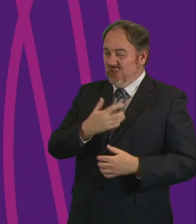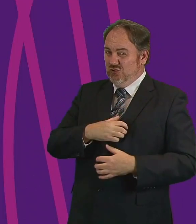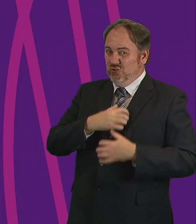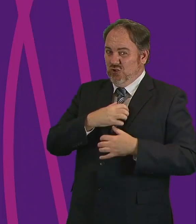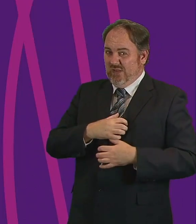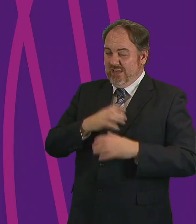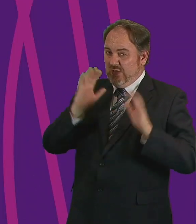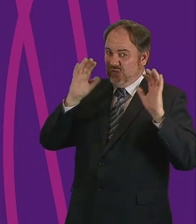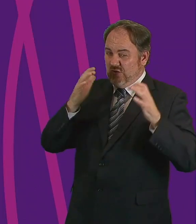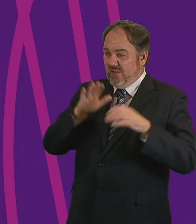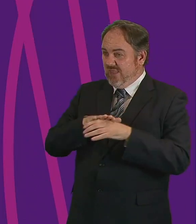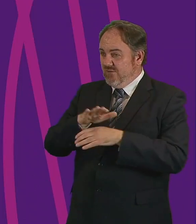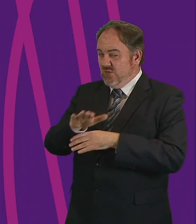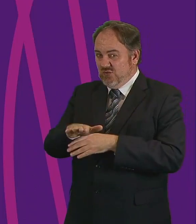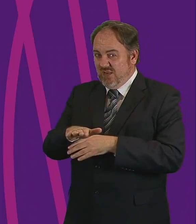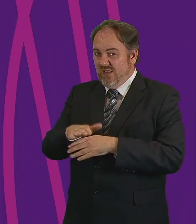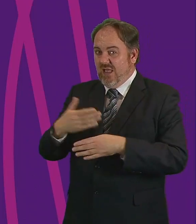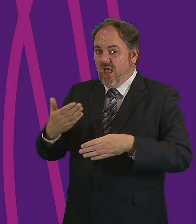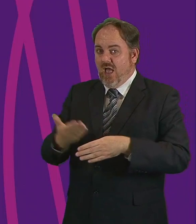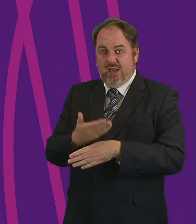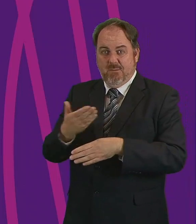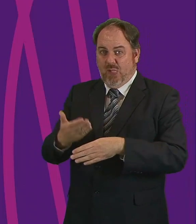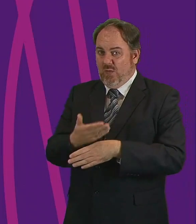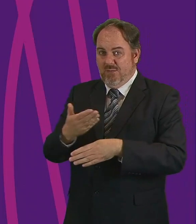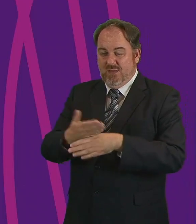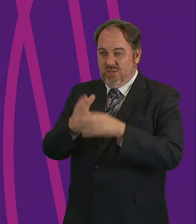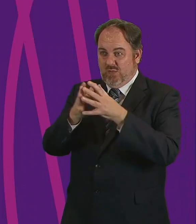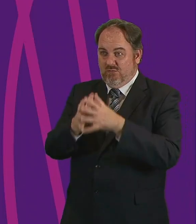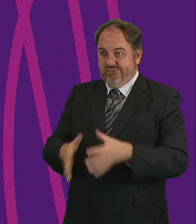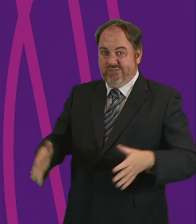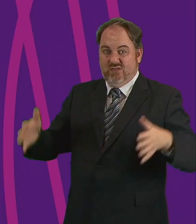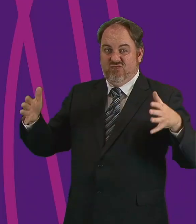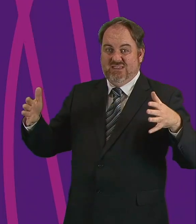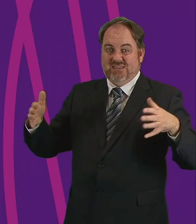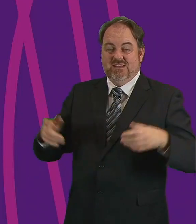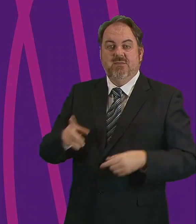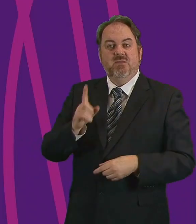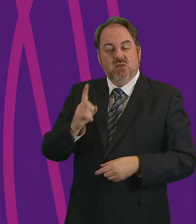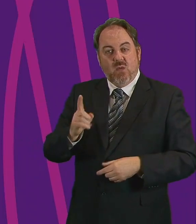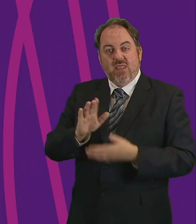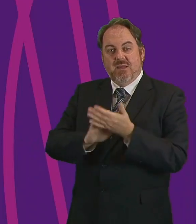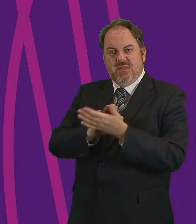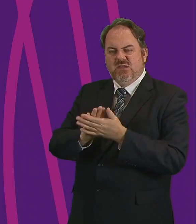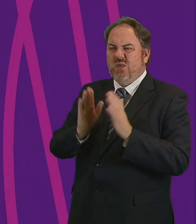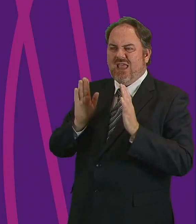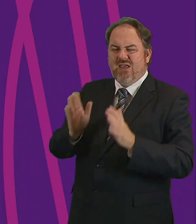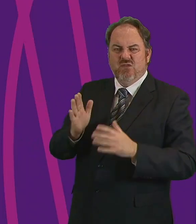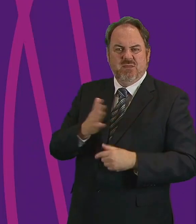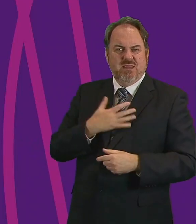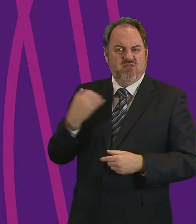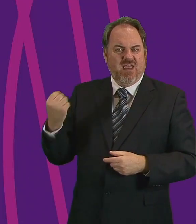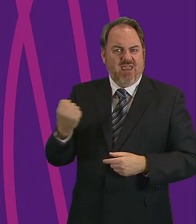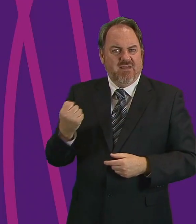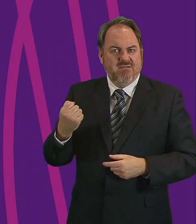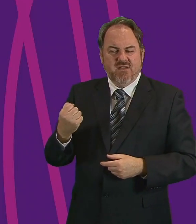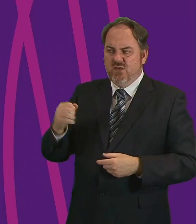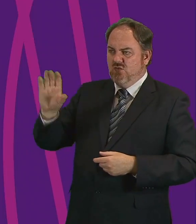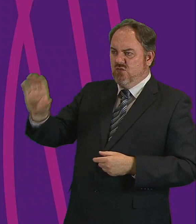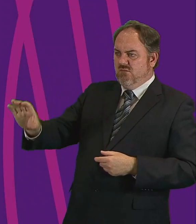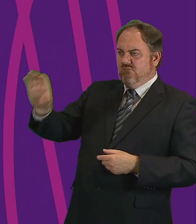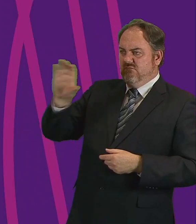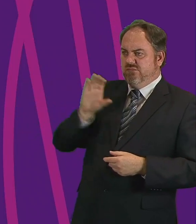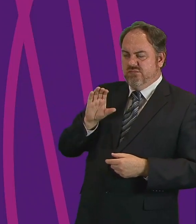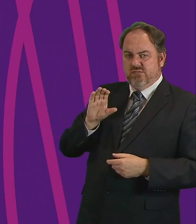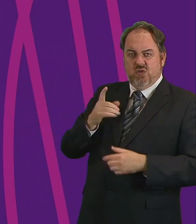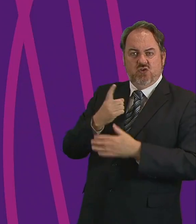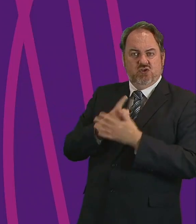Presiding Officer, building back better will require the bold, courageous and creative role of the state, not just